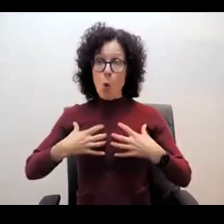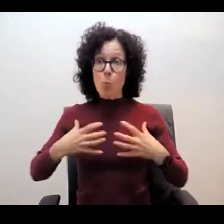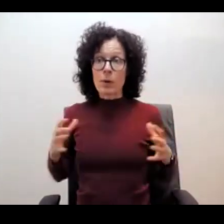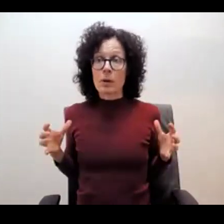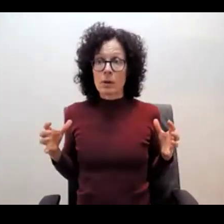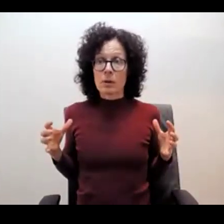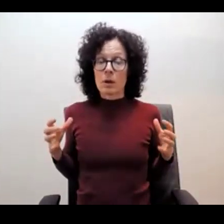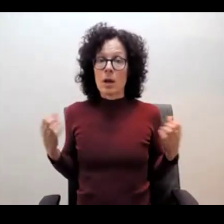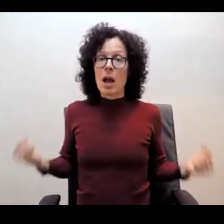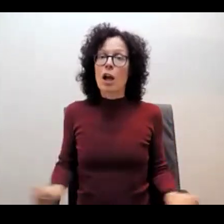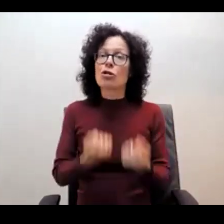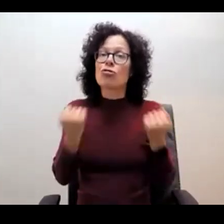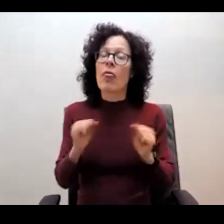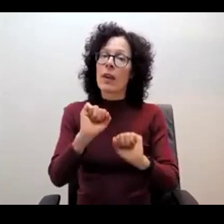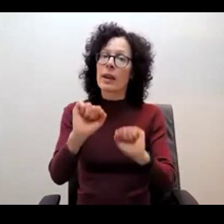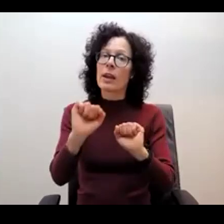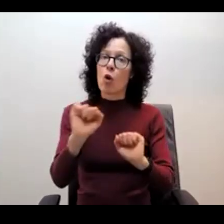strengthening the immune system.